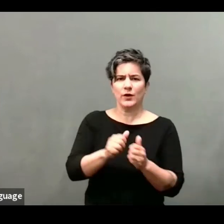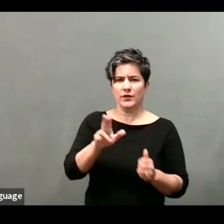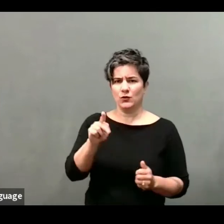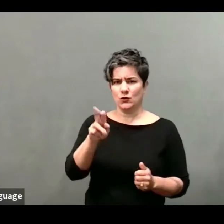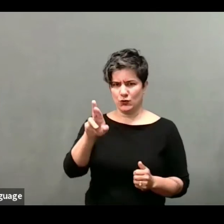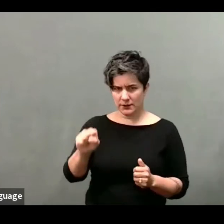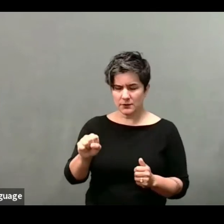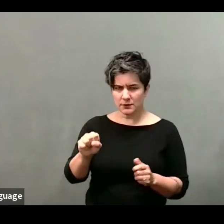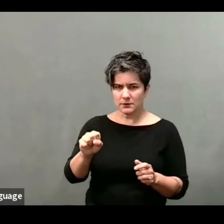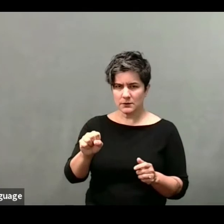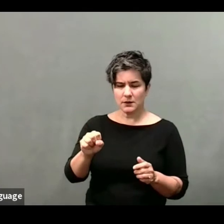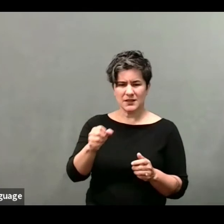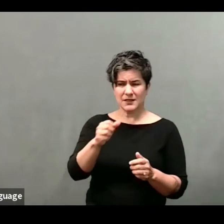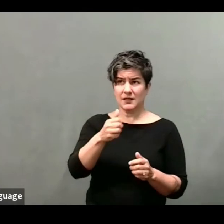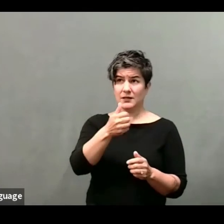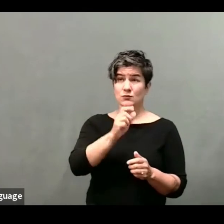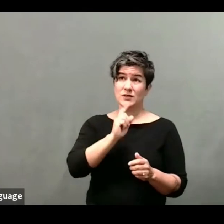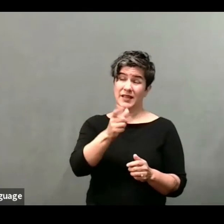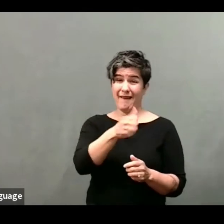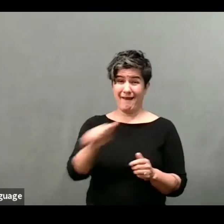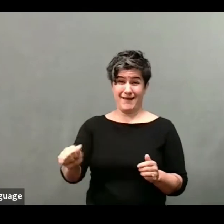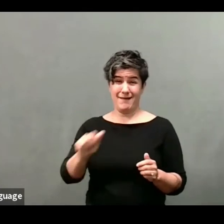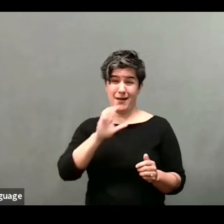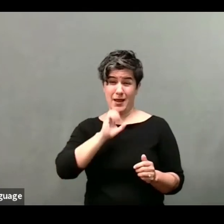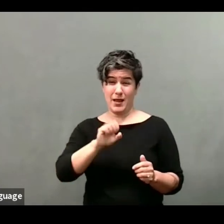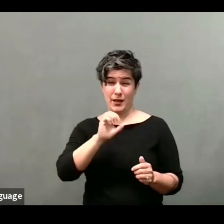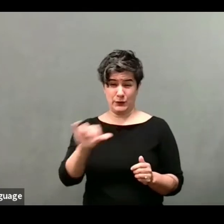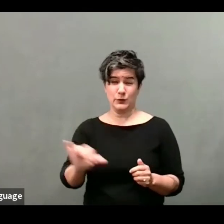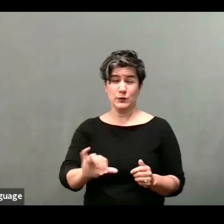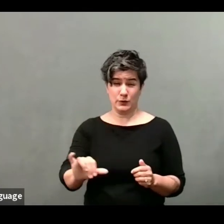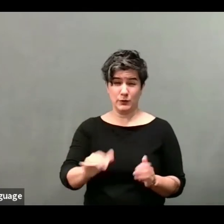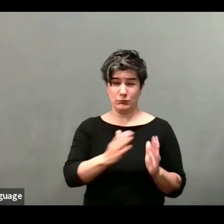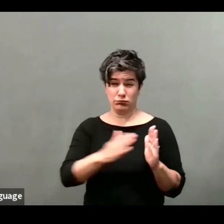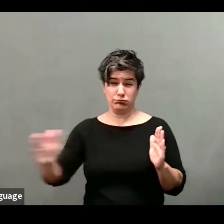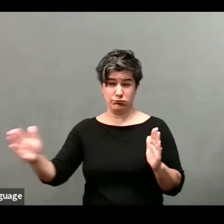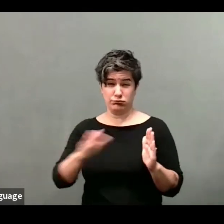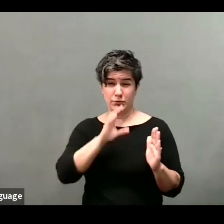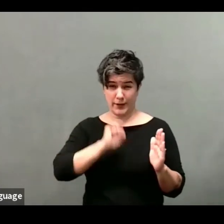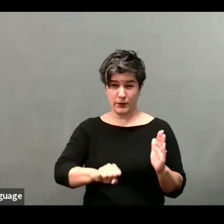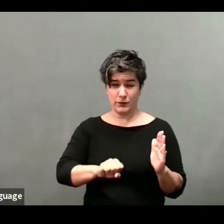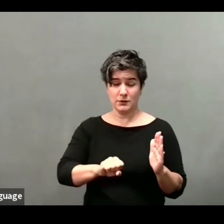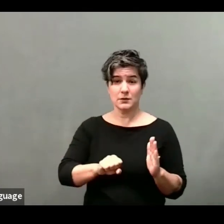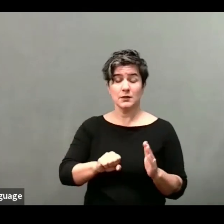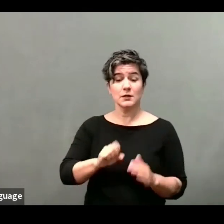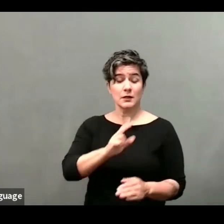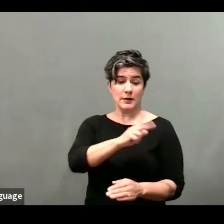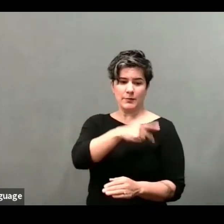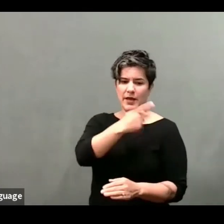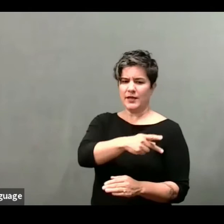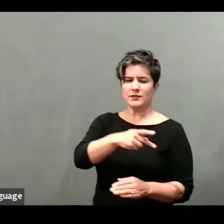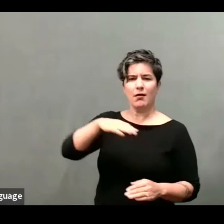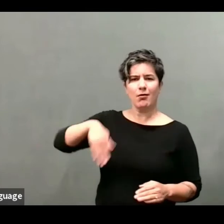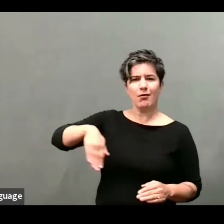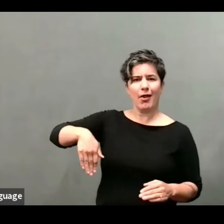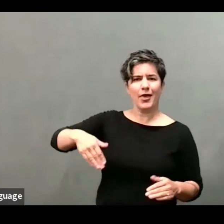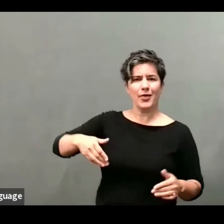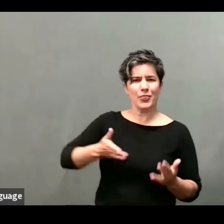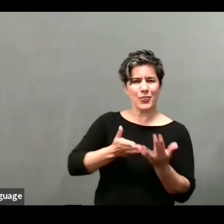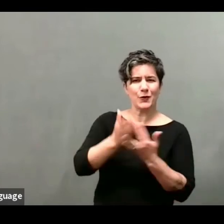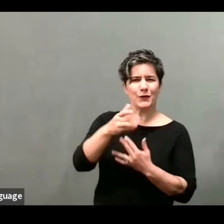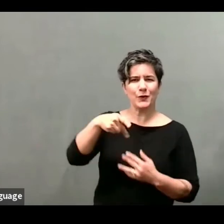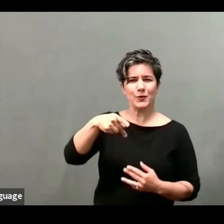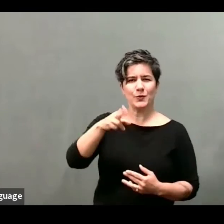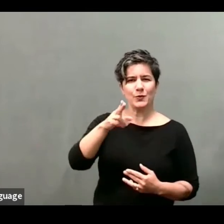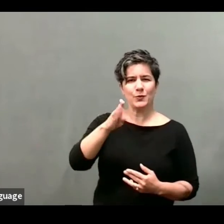anyone, almost any age too. Even patients who haven't yet gone through puberty,